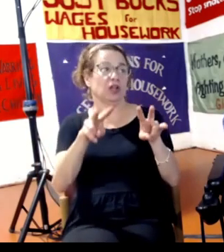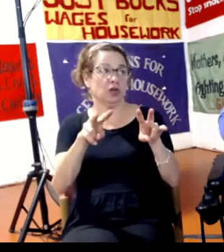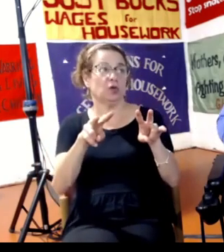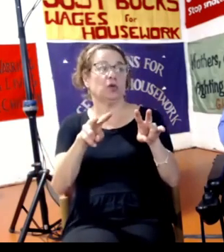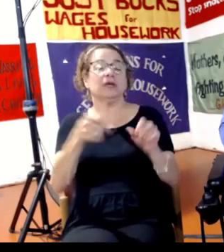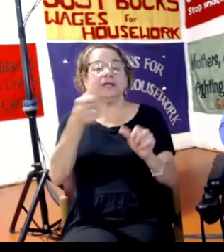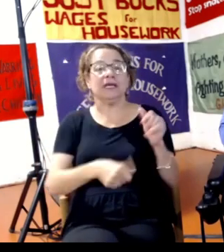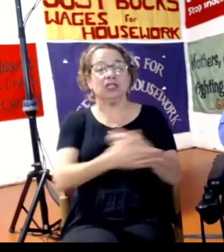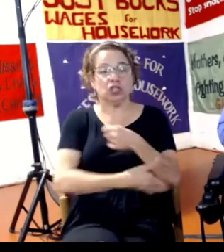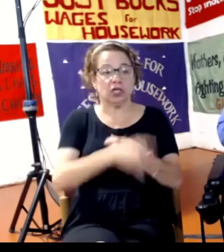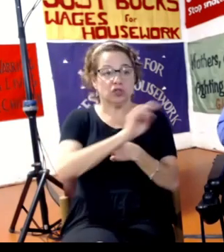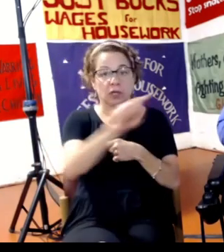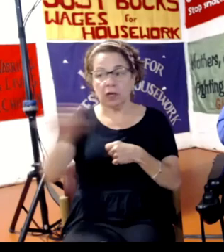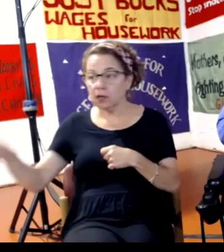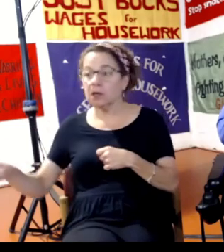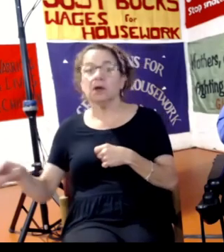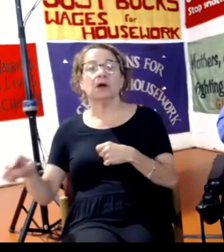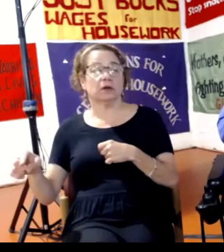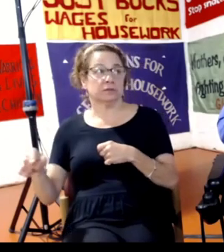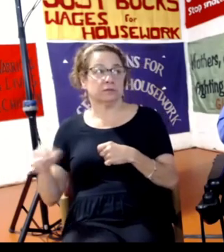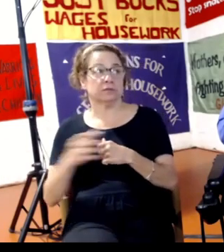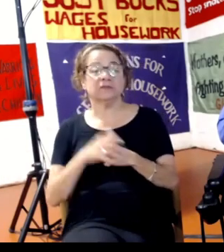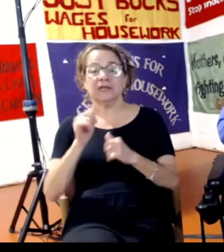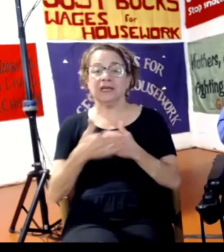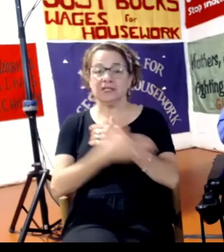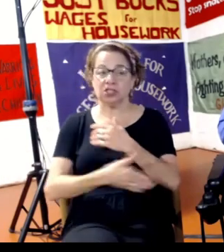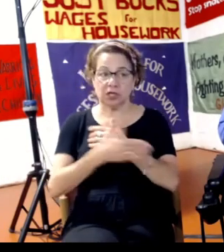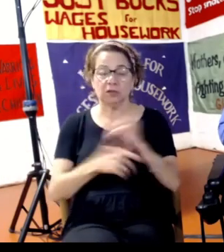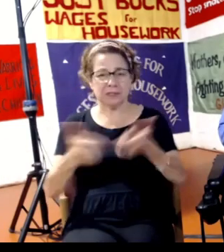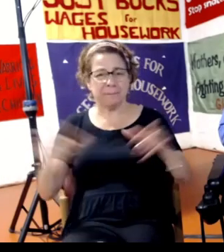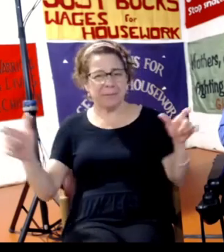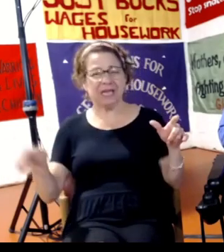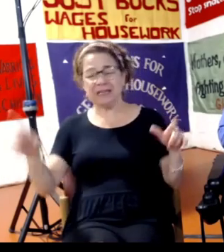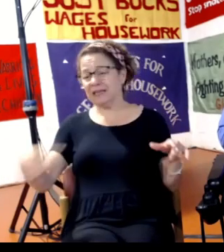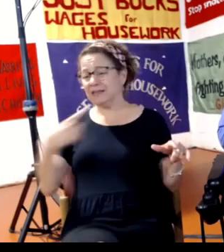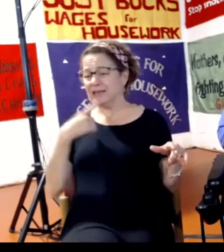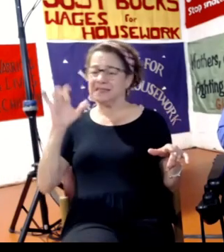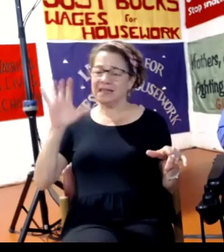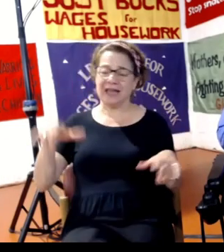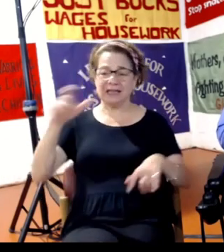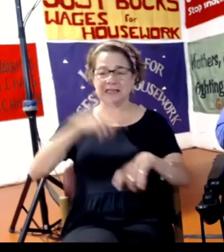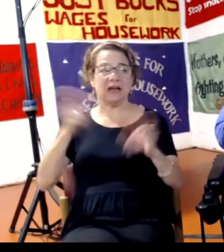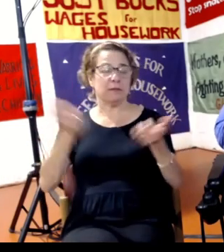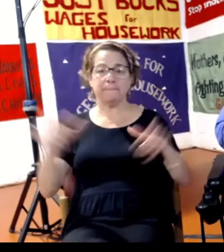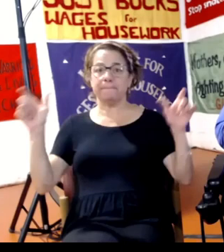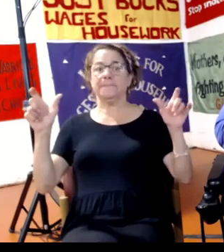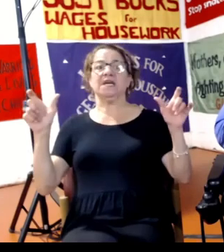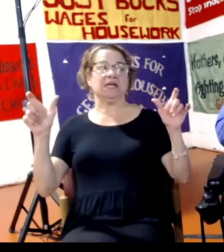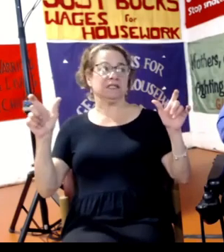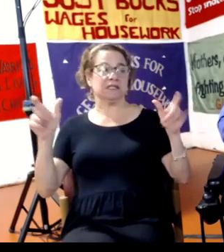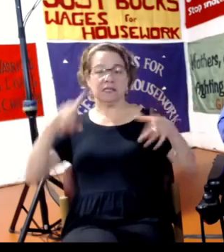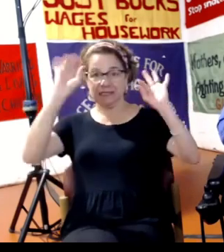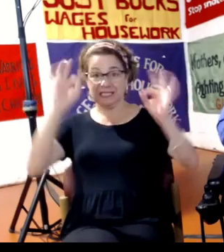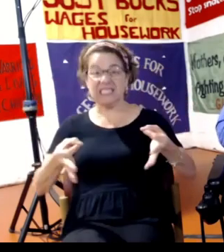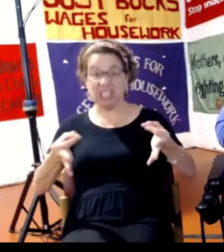country national product, which was measured. They said at the time it was the biggest